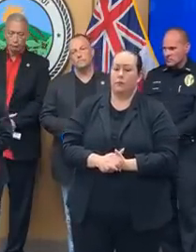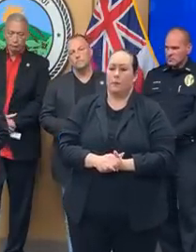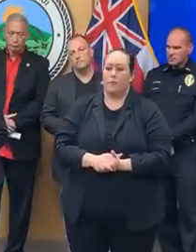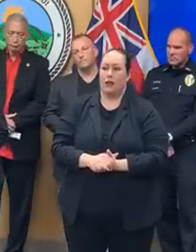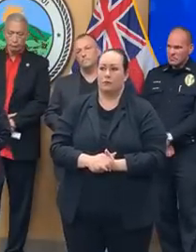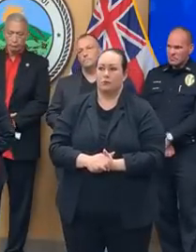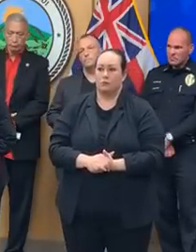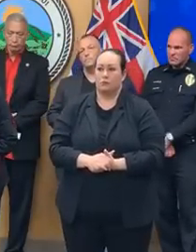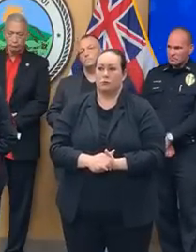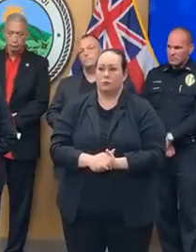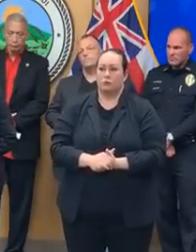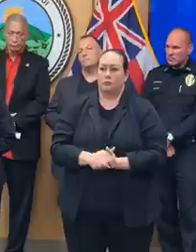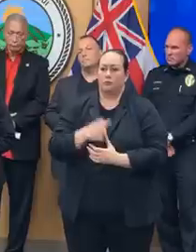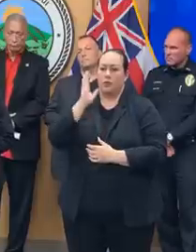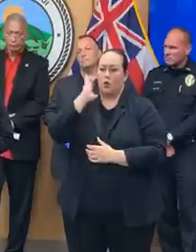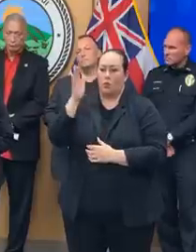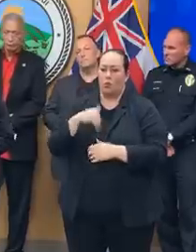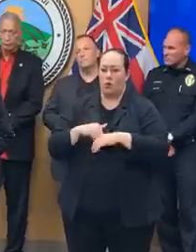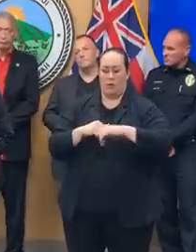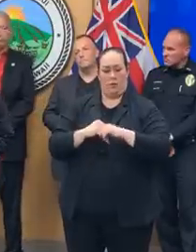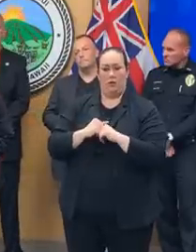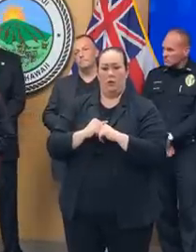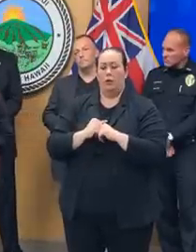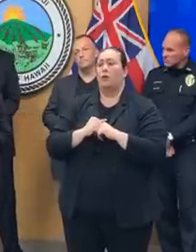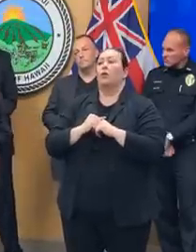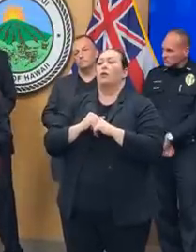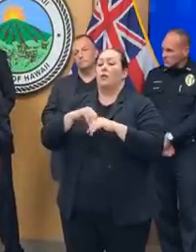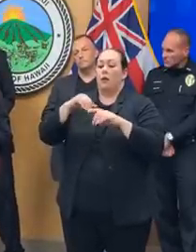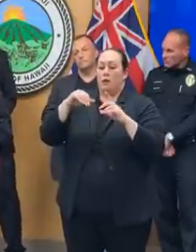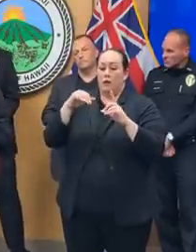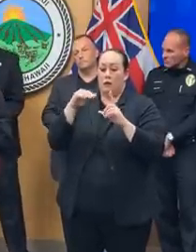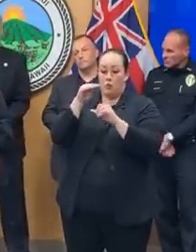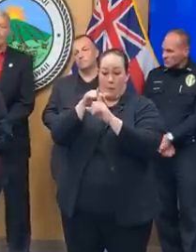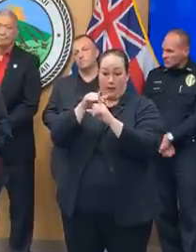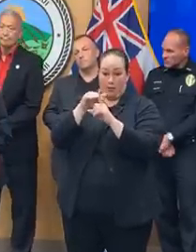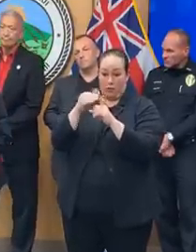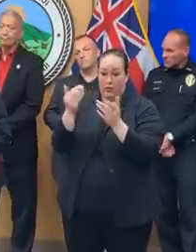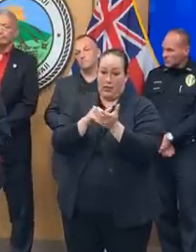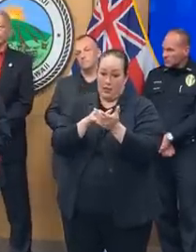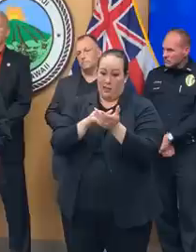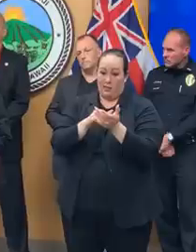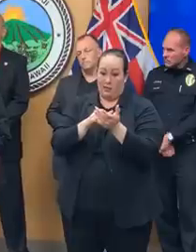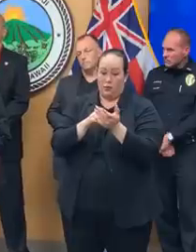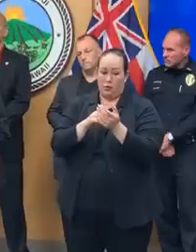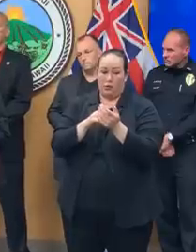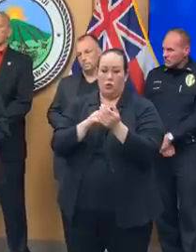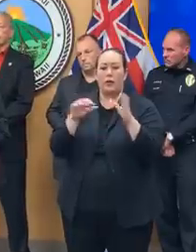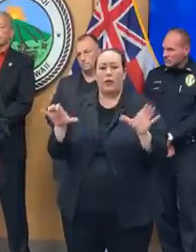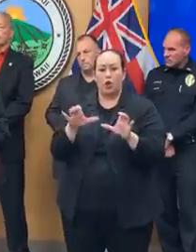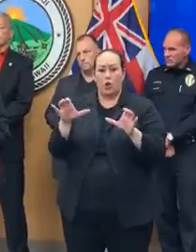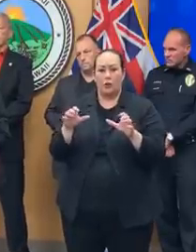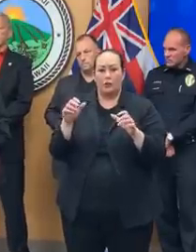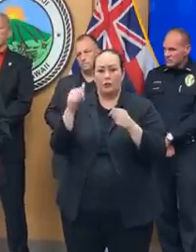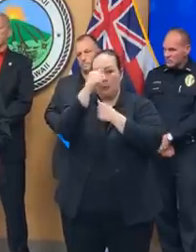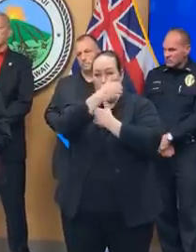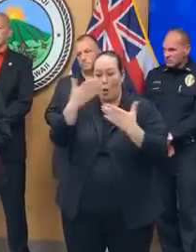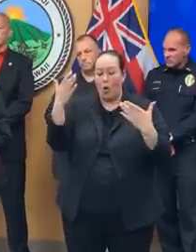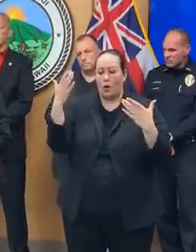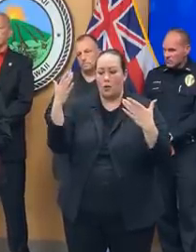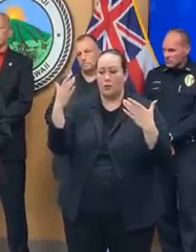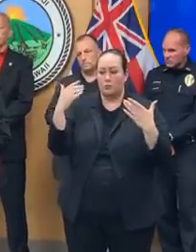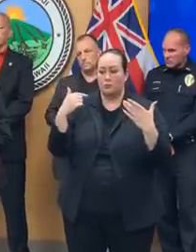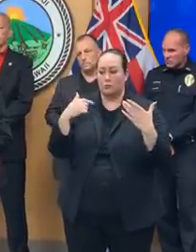I'm going to do another friendly reminder that we encourage aloha and kindness. Again, we appreciate the questions, but I would encourage